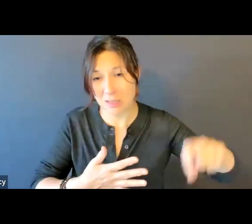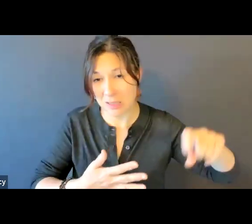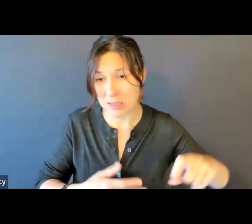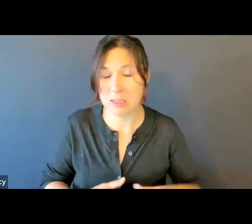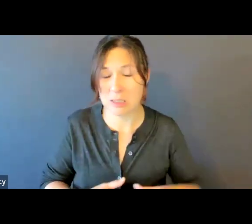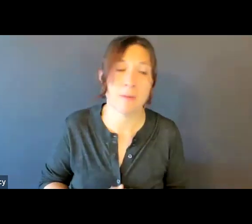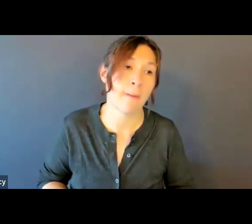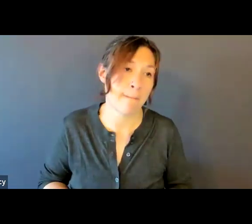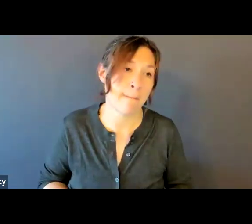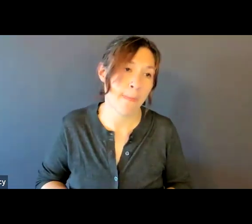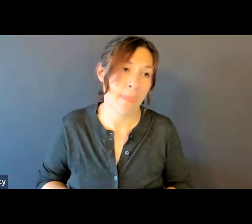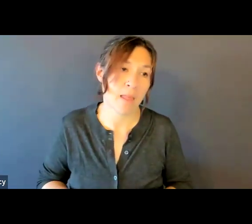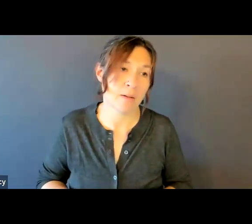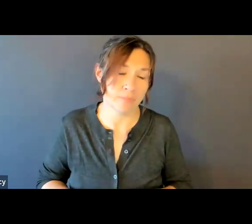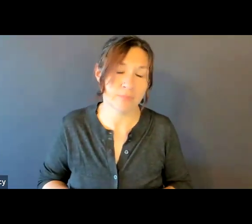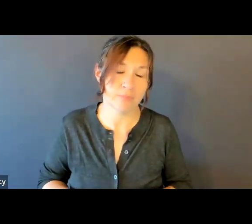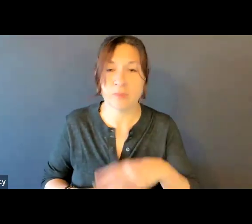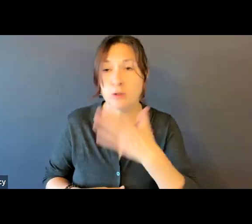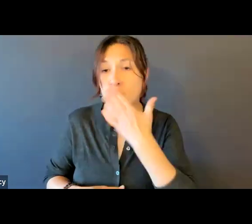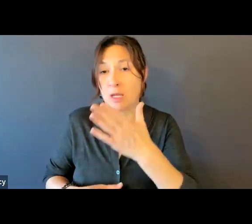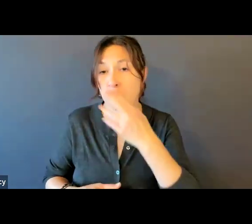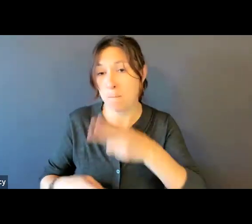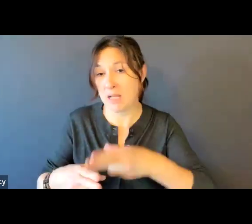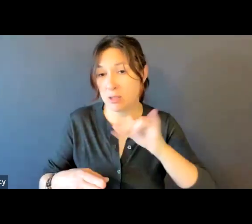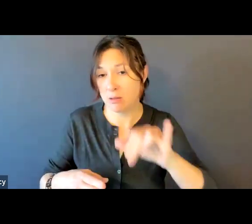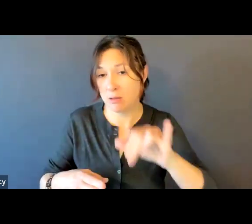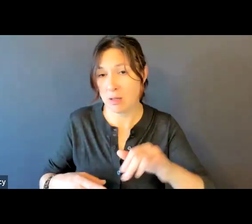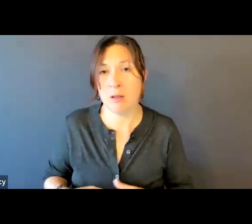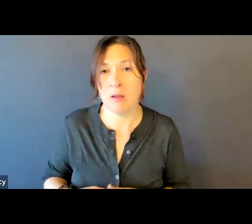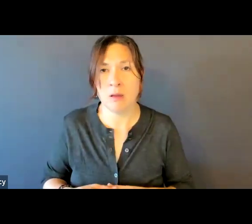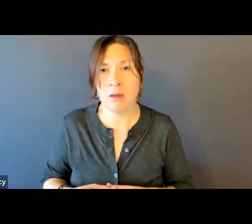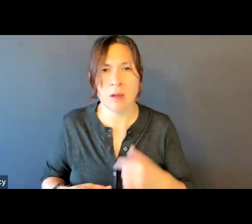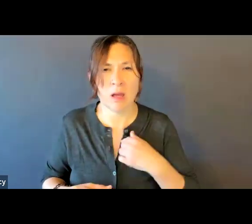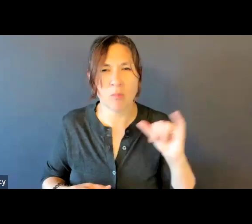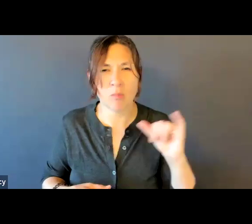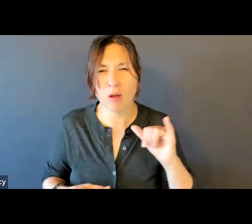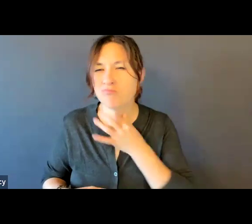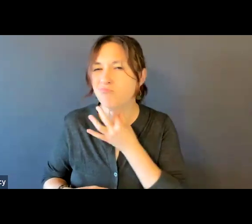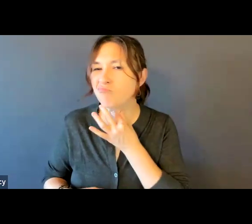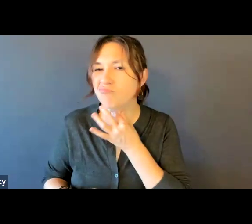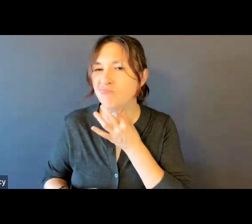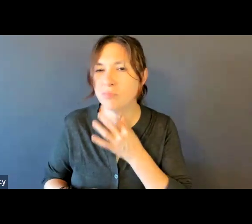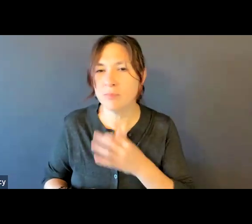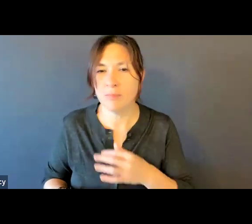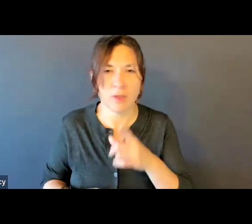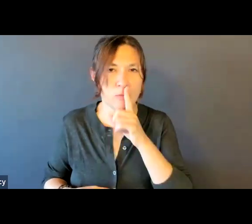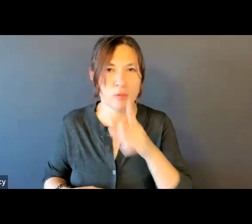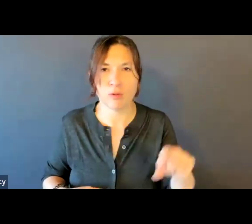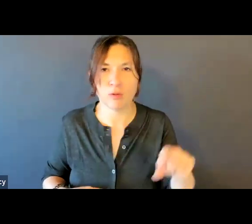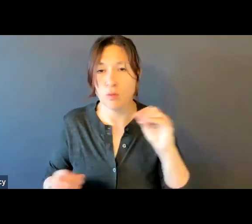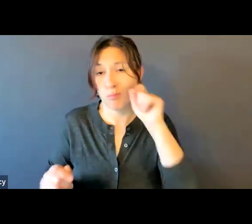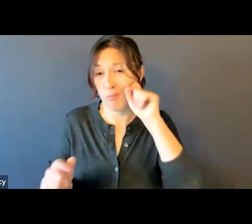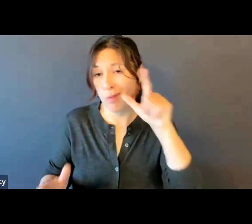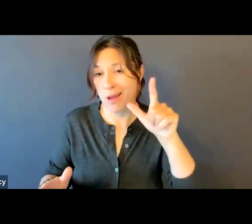so thank you for pointing that out. I am intrigued, and this won't surprise some folks that I'm asking this